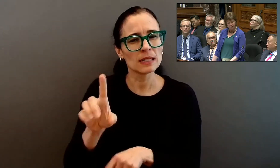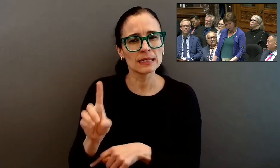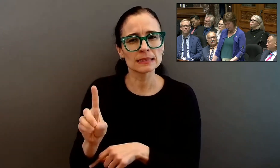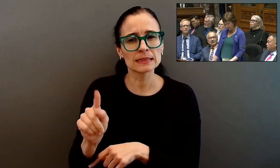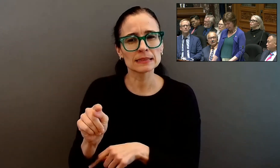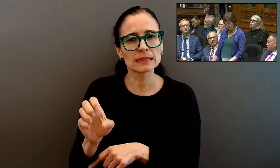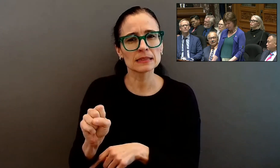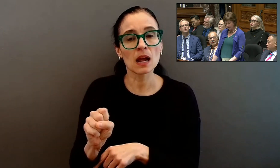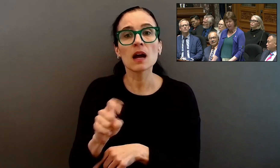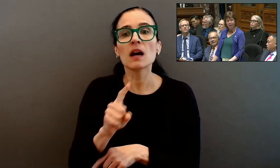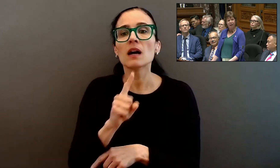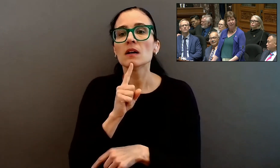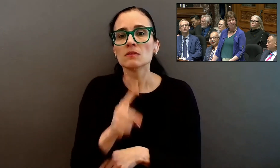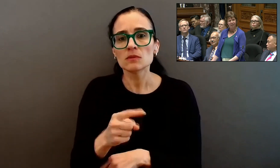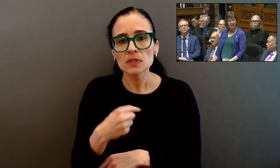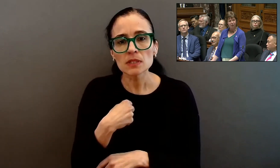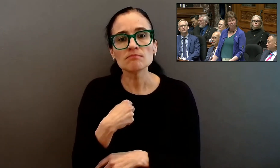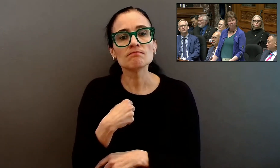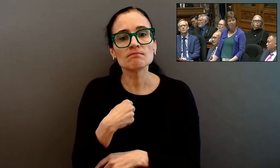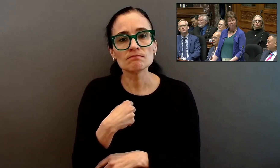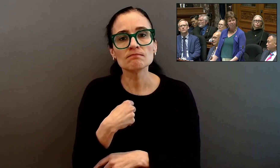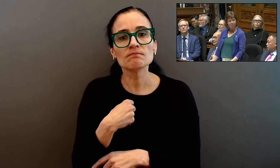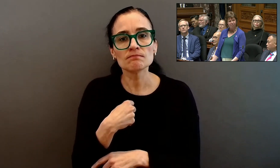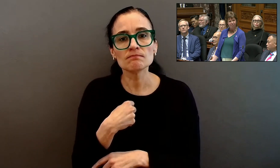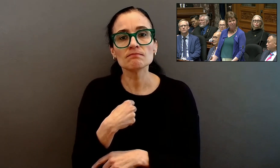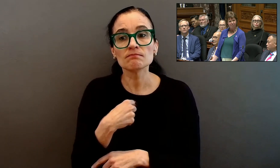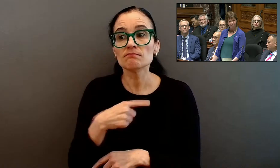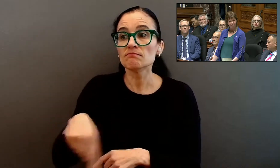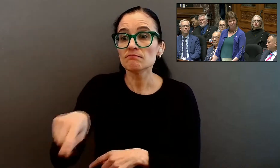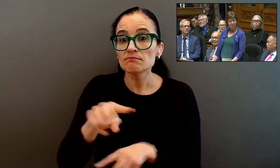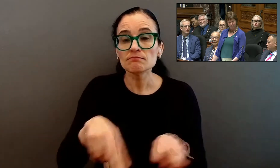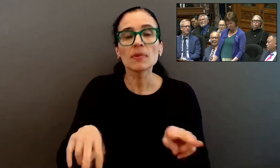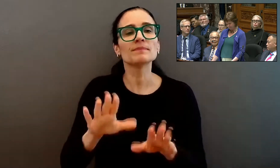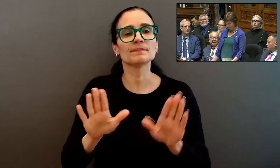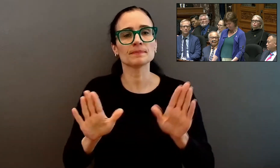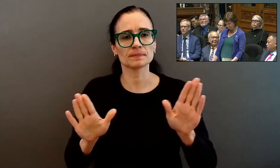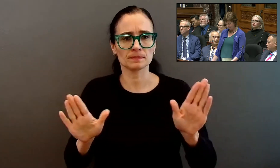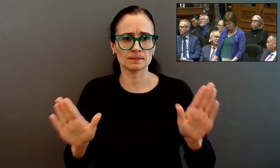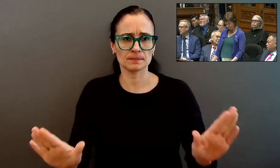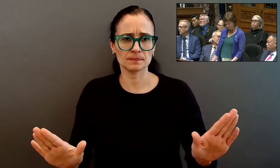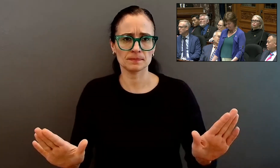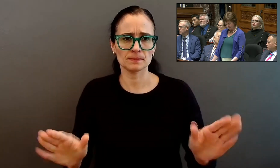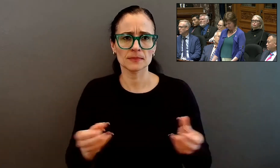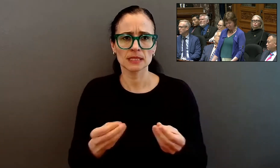yesterday to get a letter. Members.